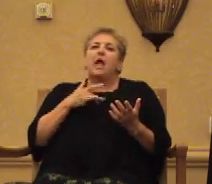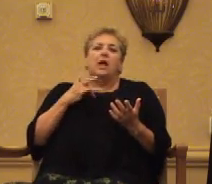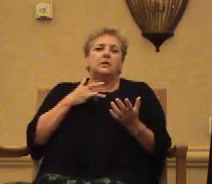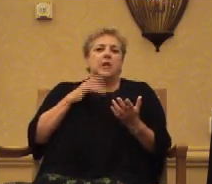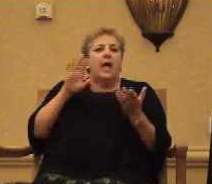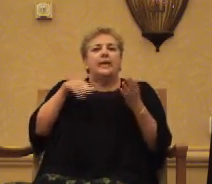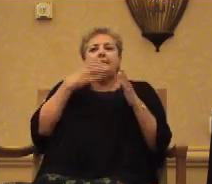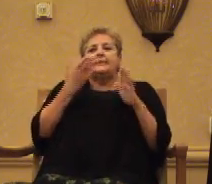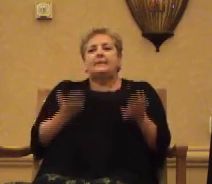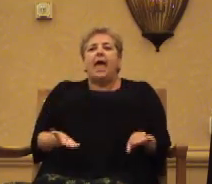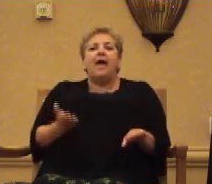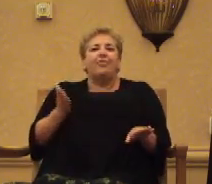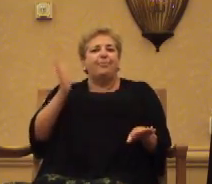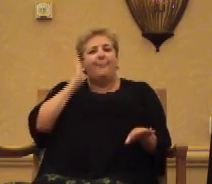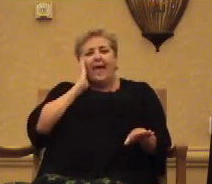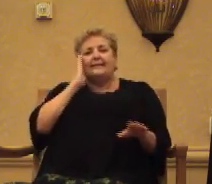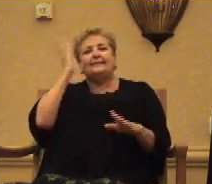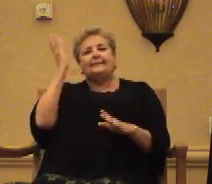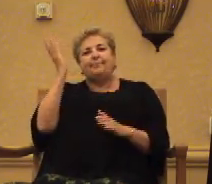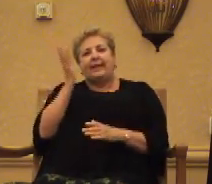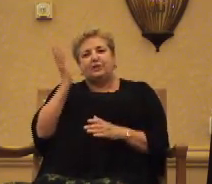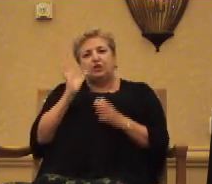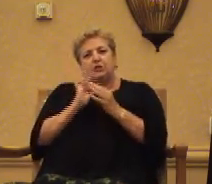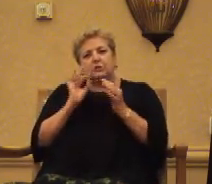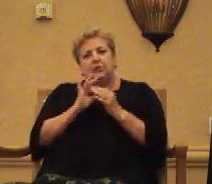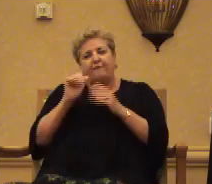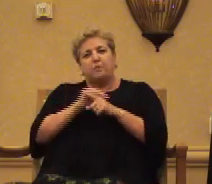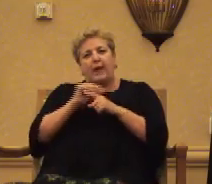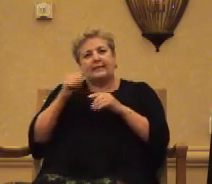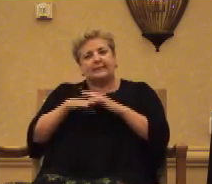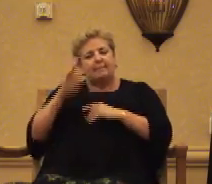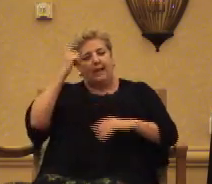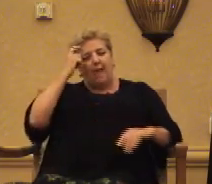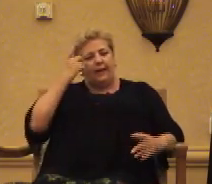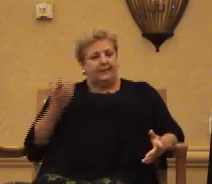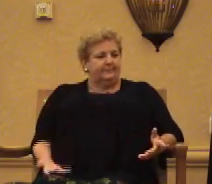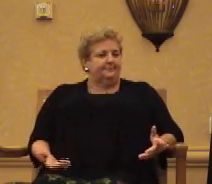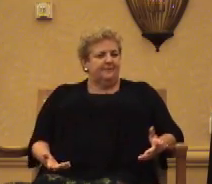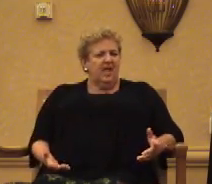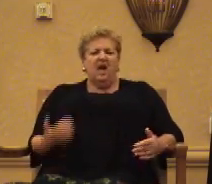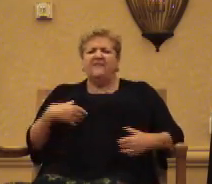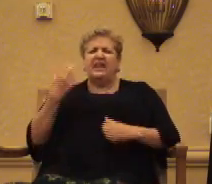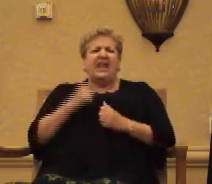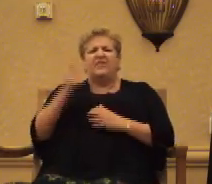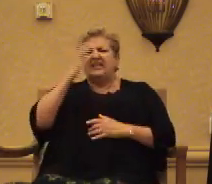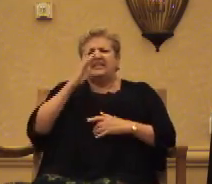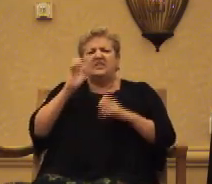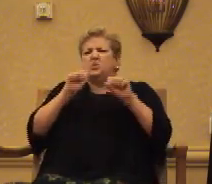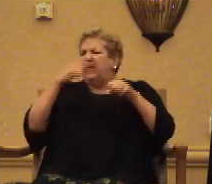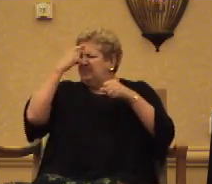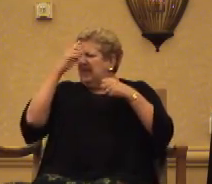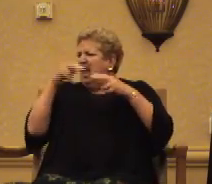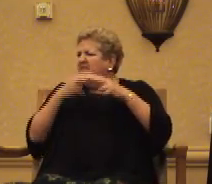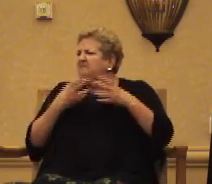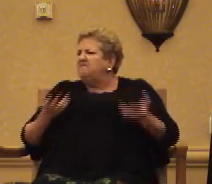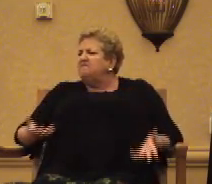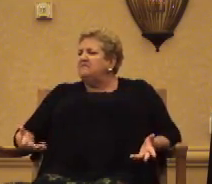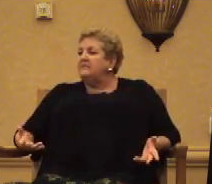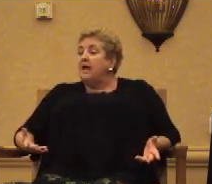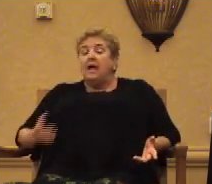I've rehearsed in my head. I mean, I've had every disease you can think of. I'll tell you something funny.